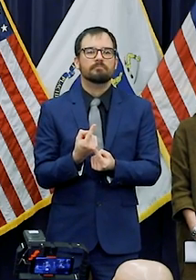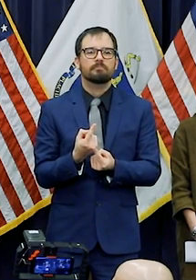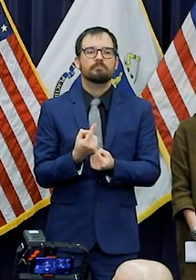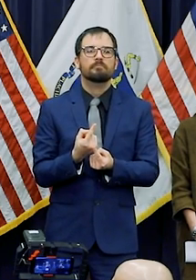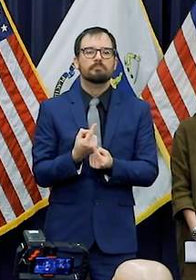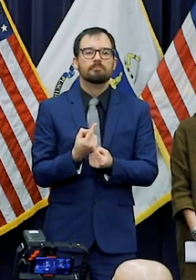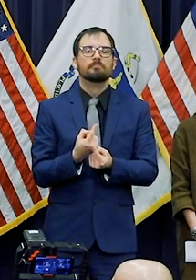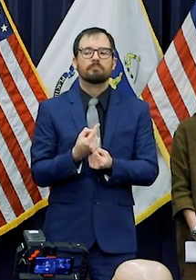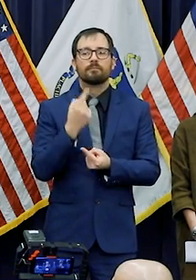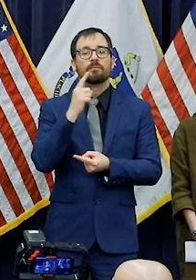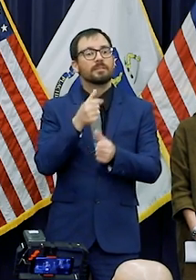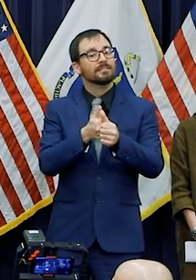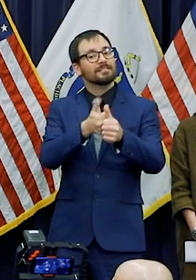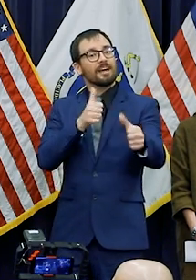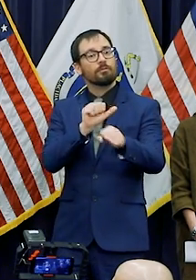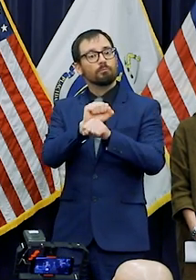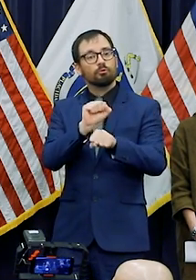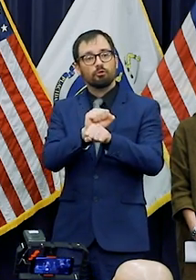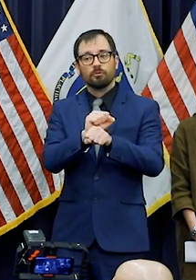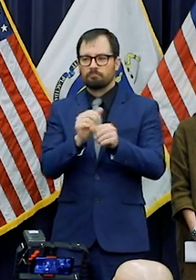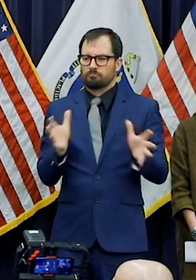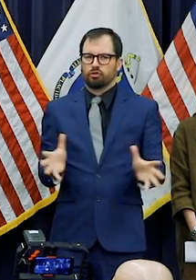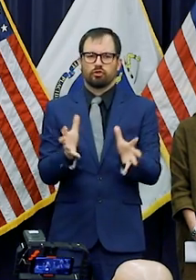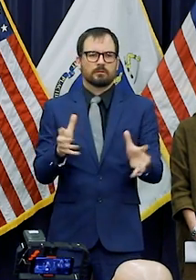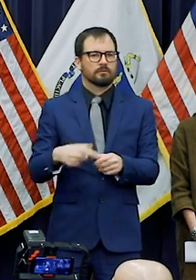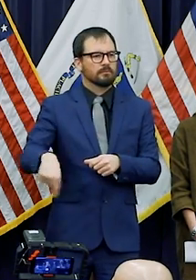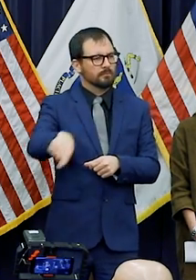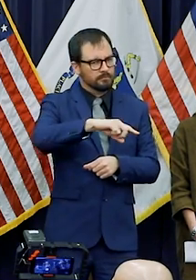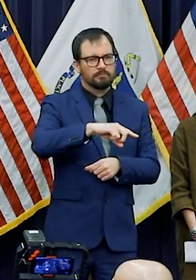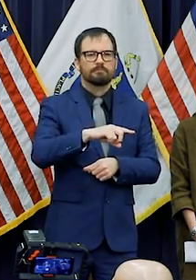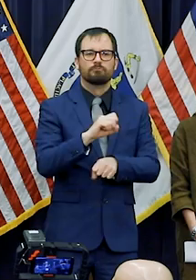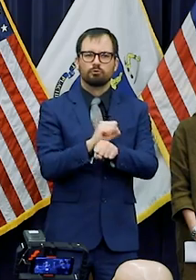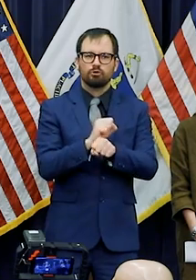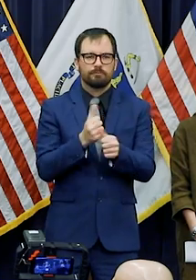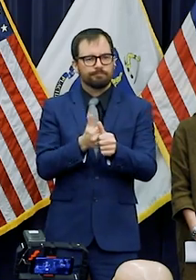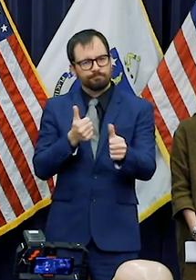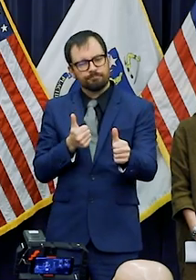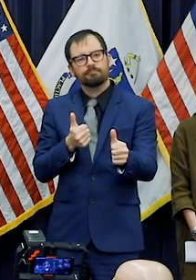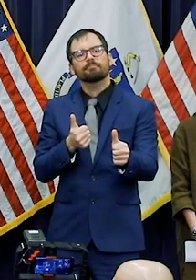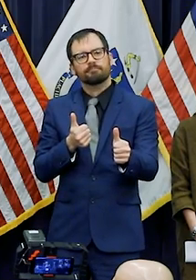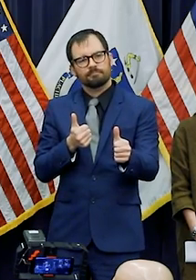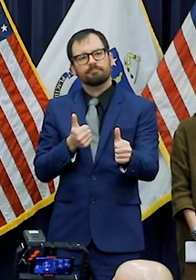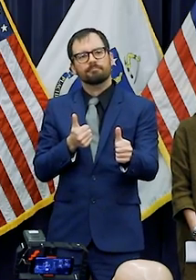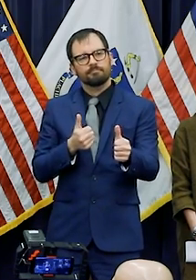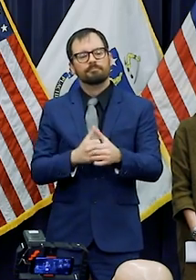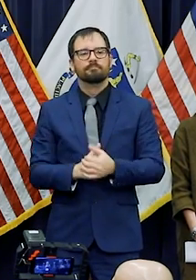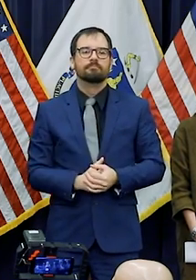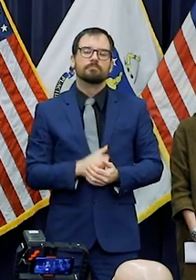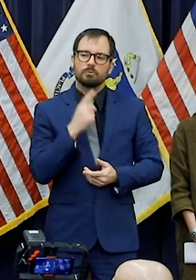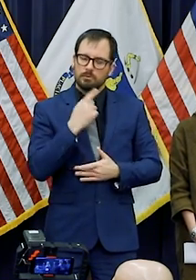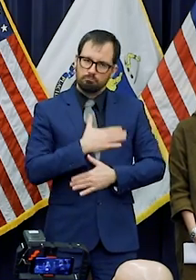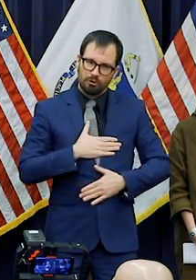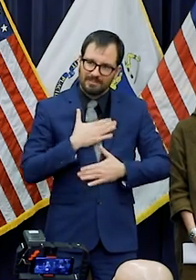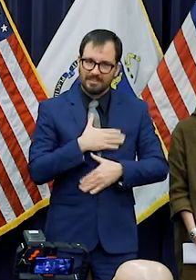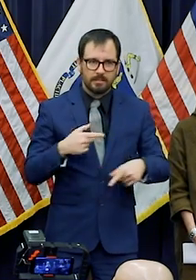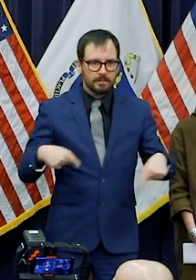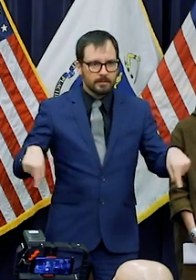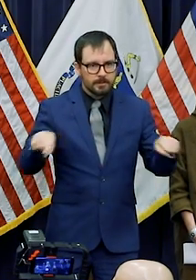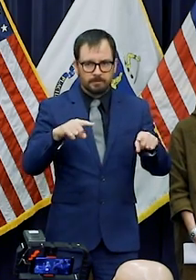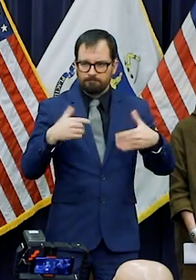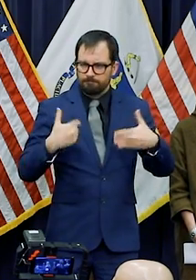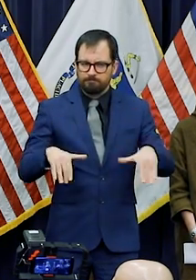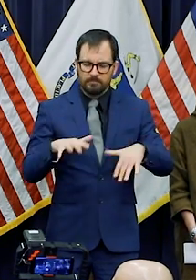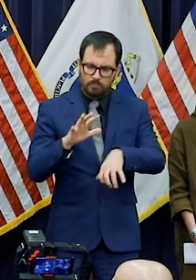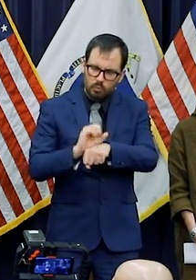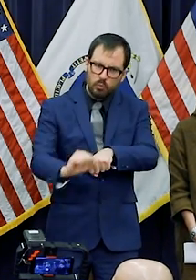what they should expect going forward. I want to say at this time that I really appreciate the level of effort and the commitment and the cooperation